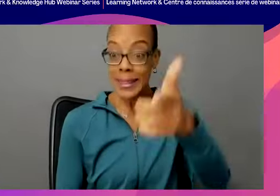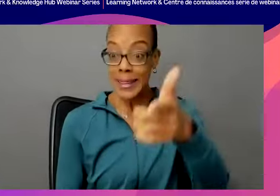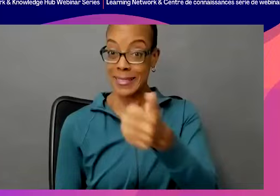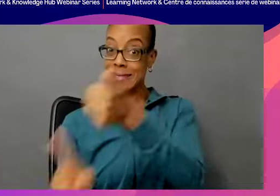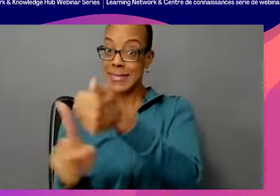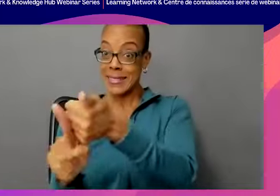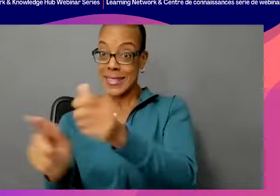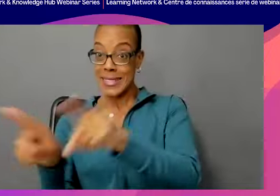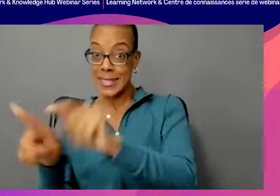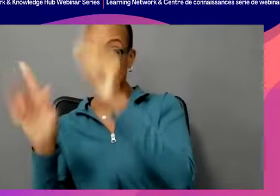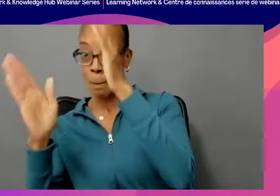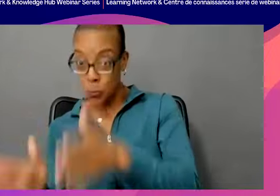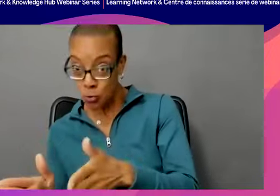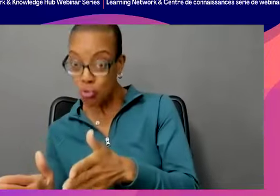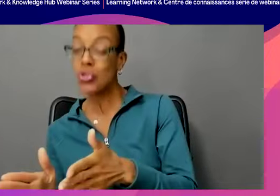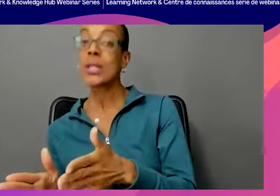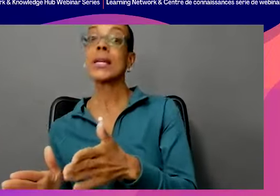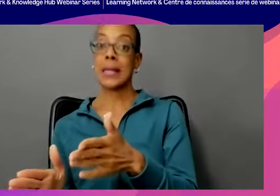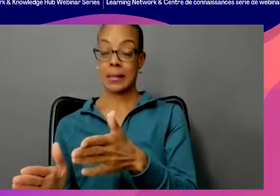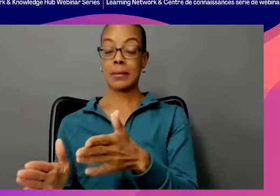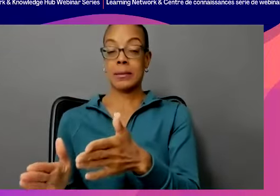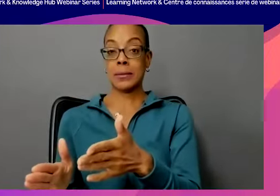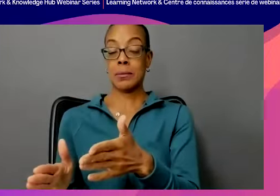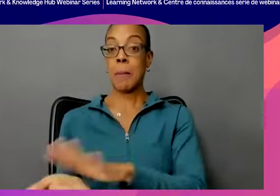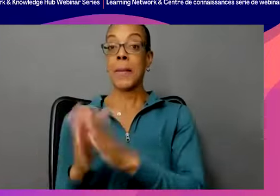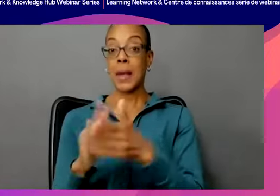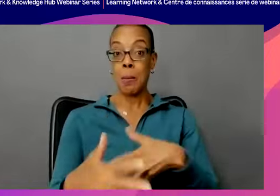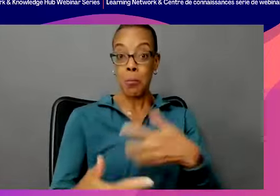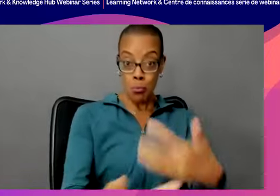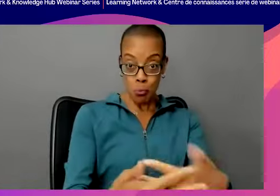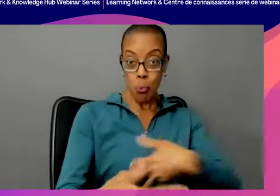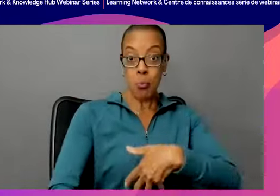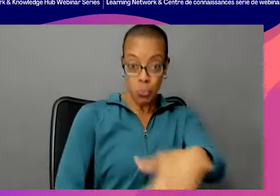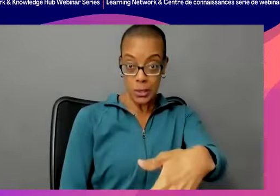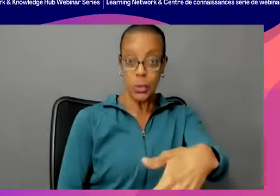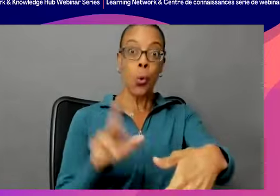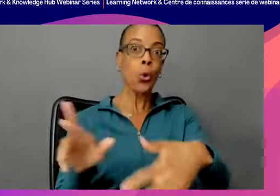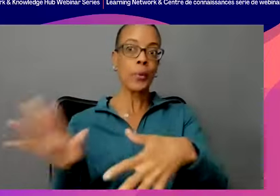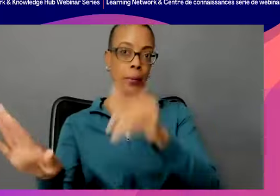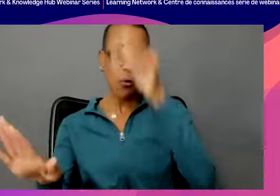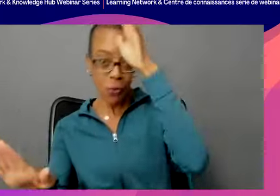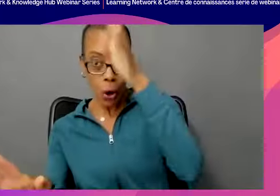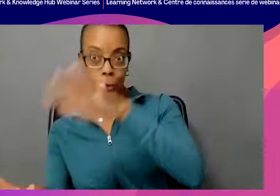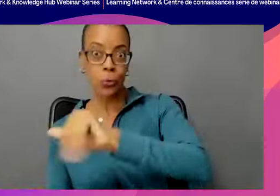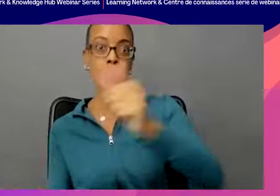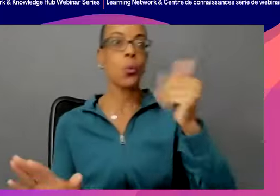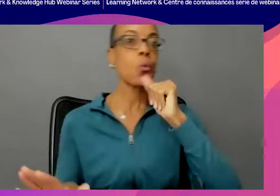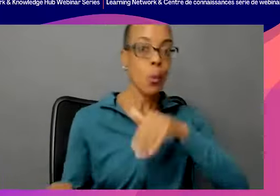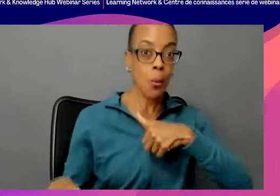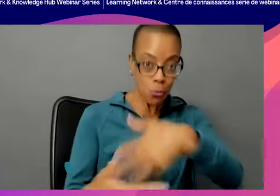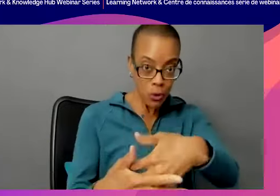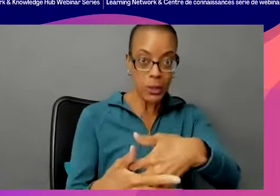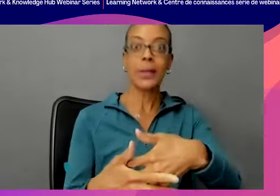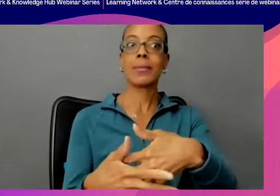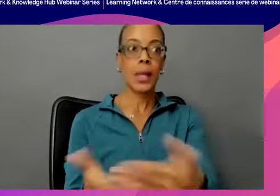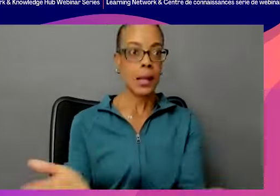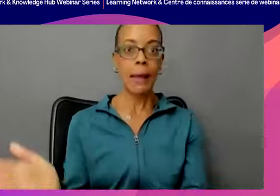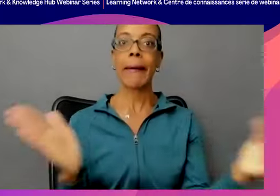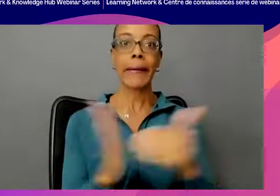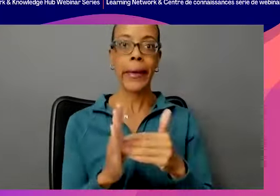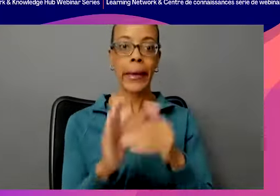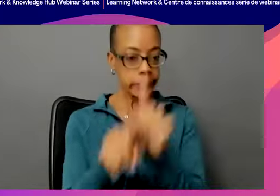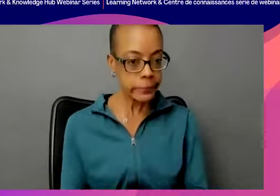person pregnant, they are judged by the system to be an unfit parent. And we go through the cycle again. The parent then experiences